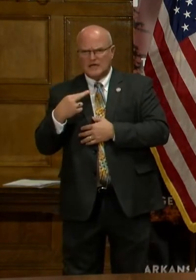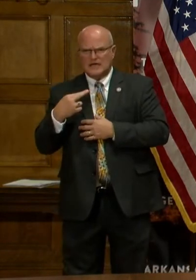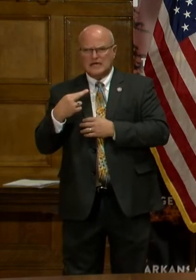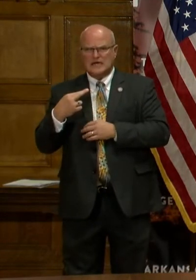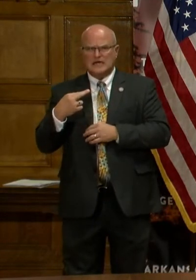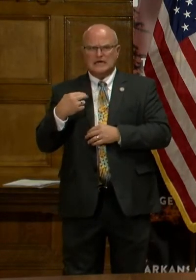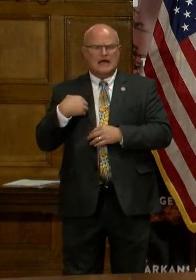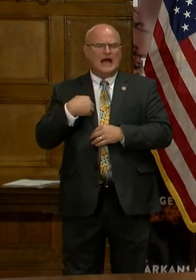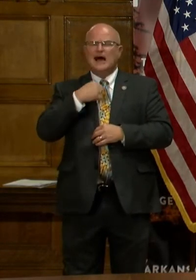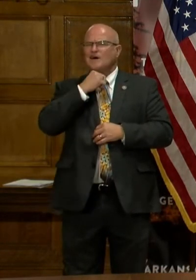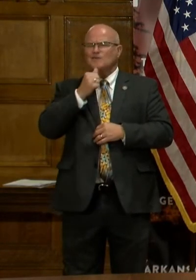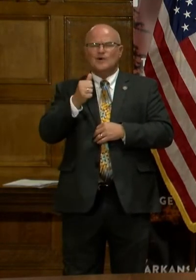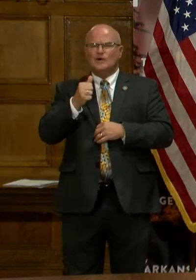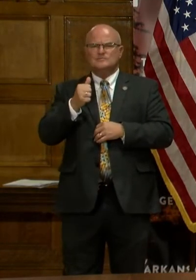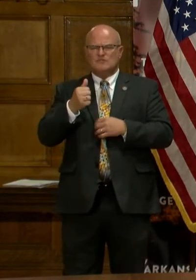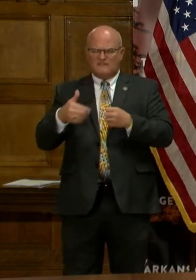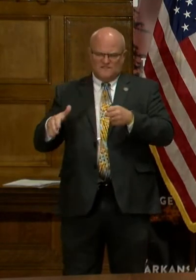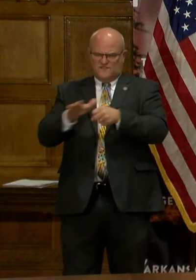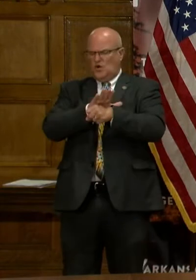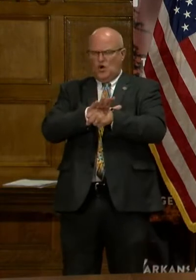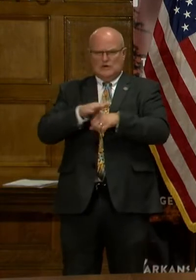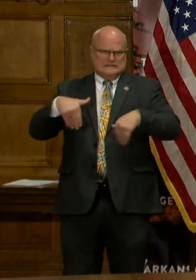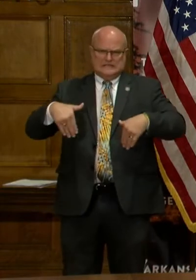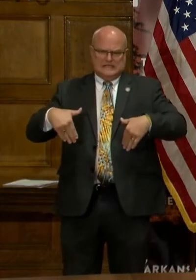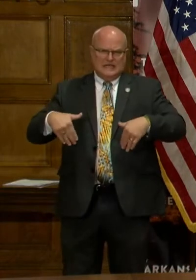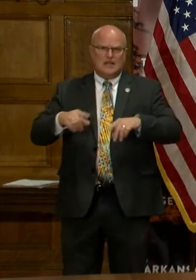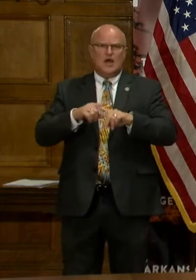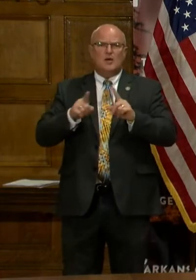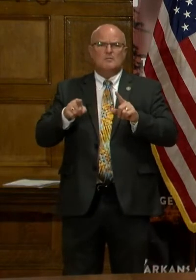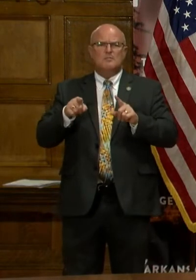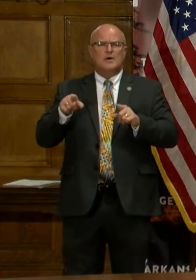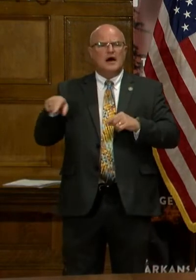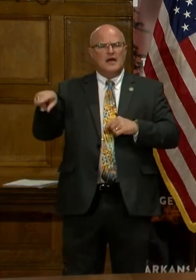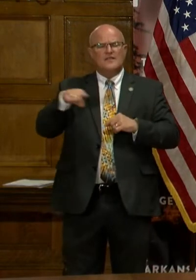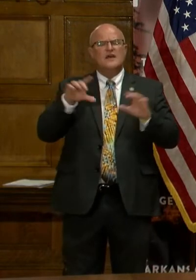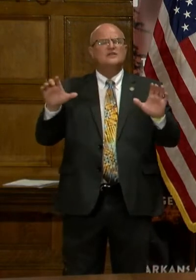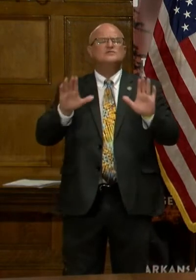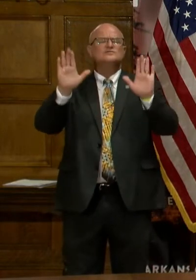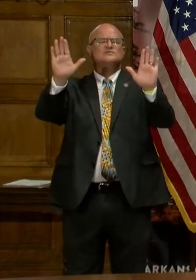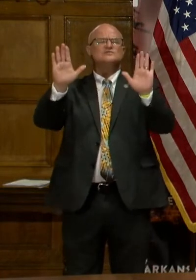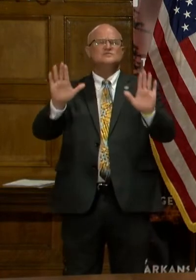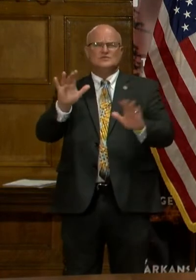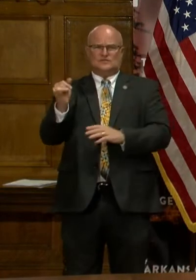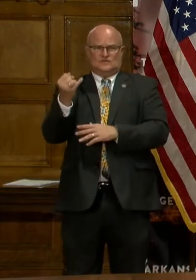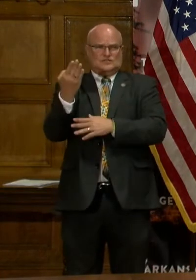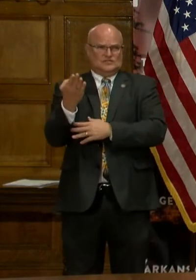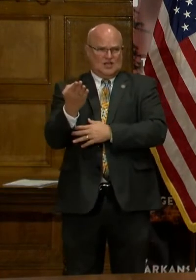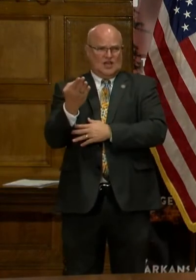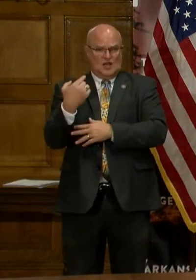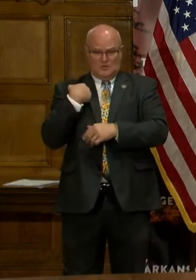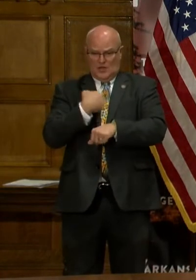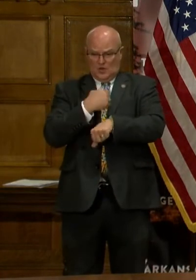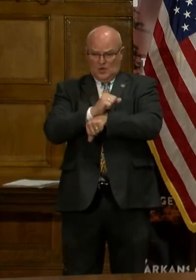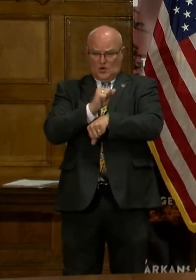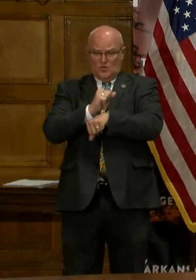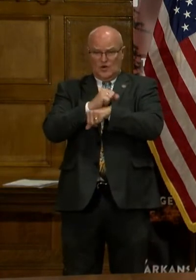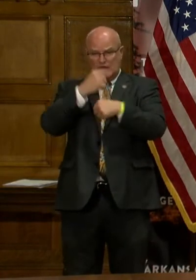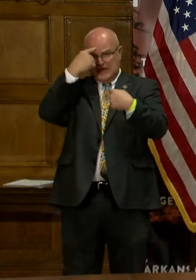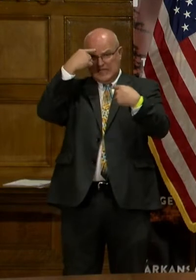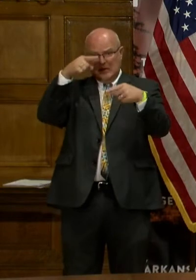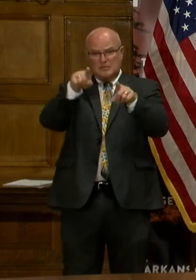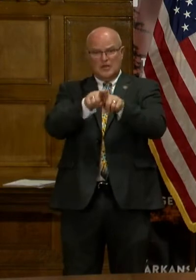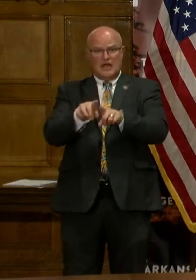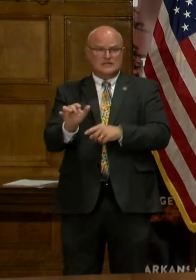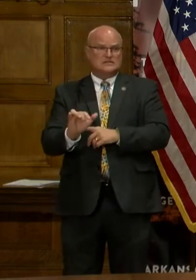I wouldn't want to put them at full capacity now, but they are doing an extraordinary job, and we're working on compliance